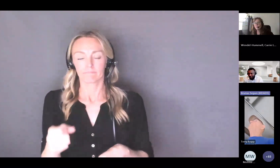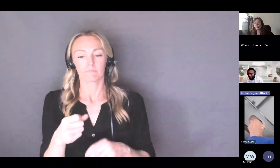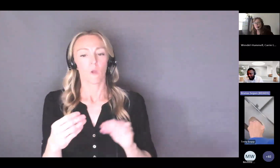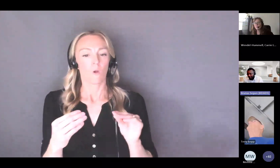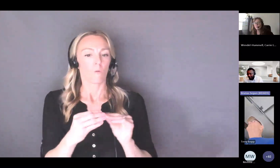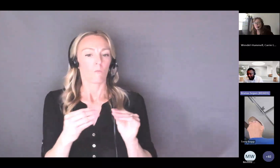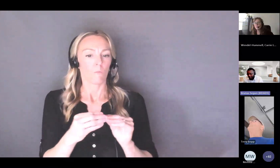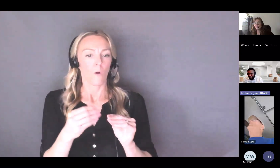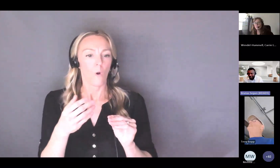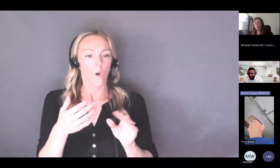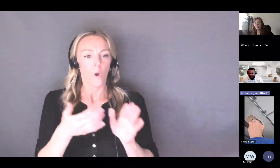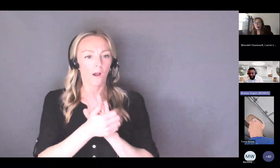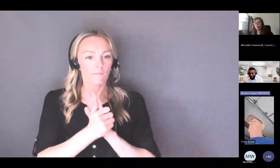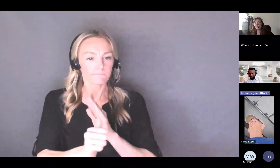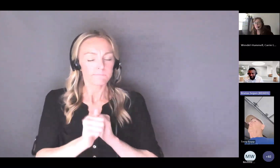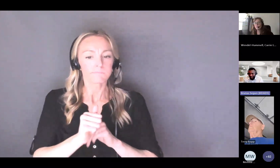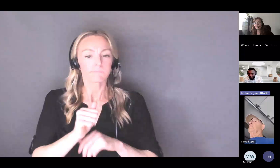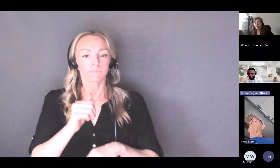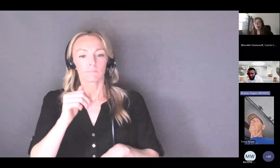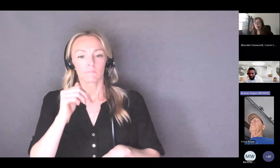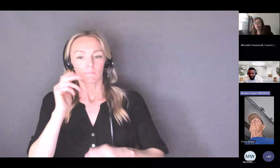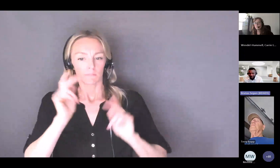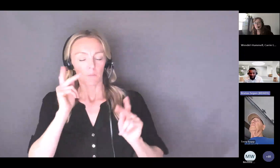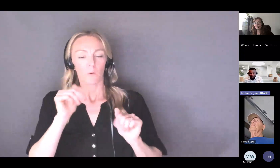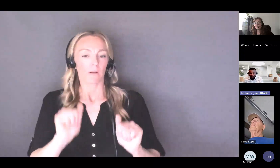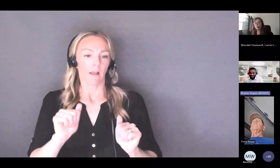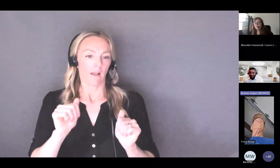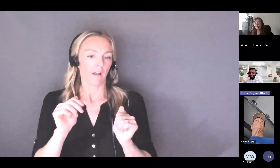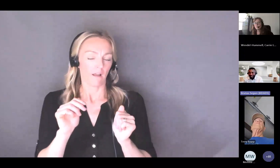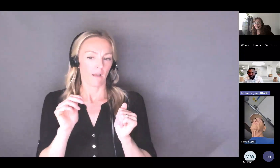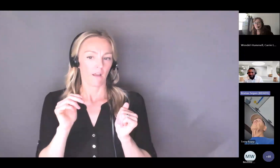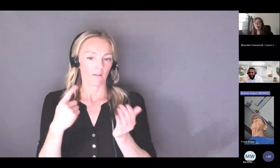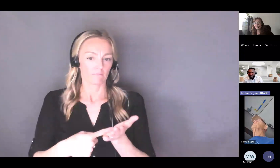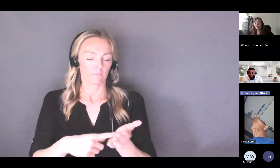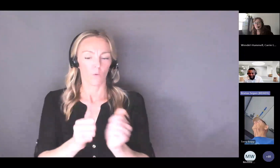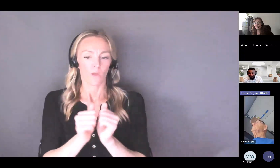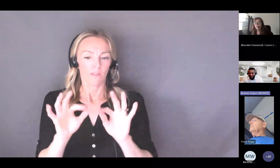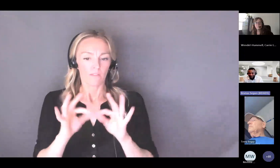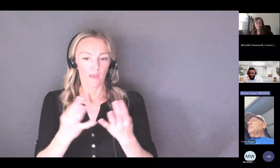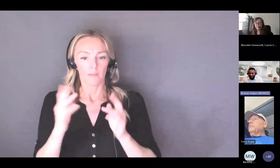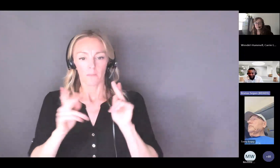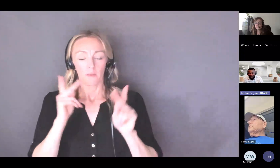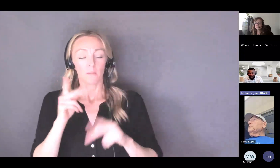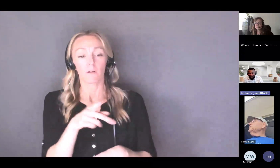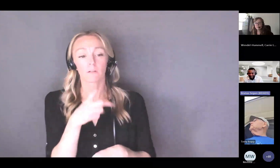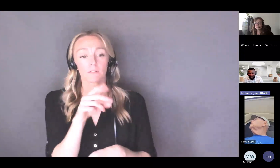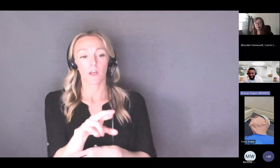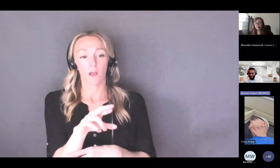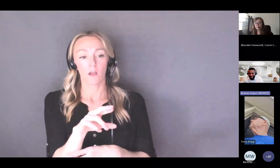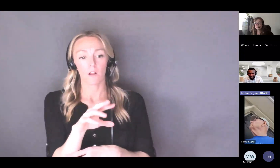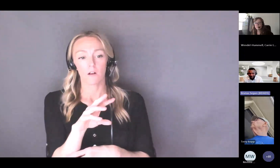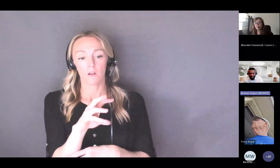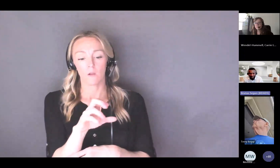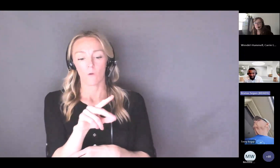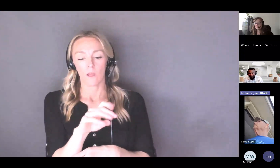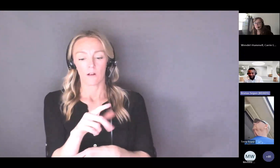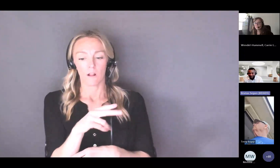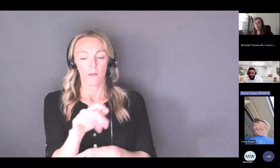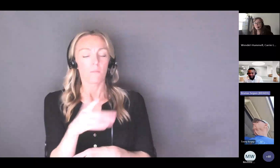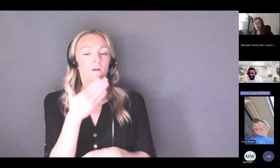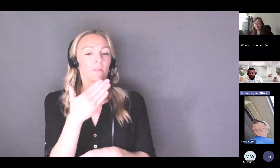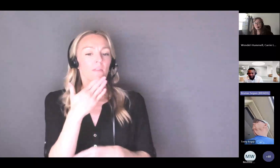and discuss with families and attendees. Dr. Wendell Hummel, thank you so much for making this. This has been